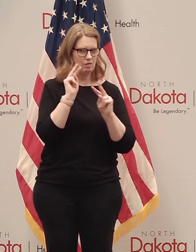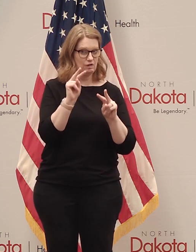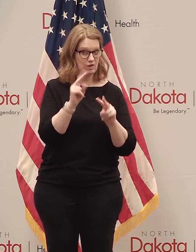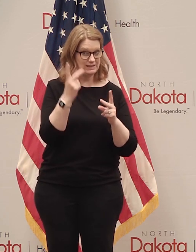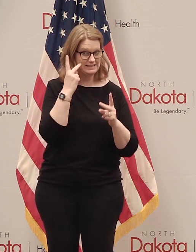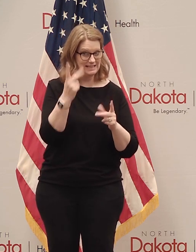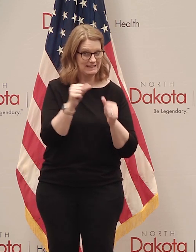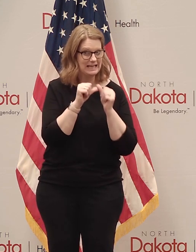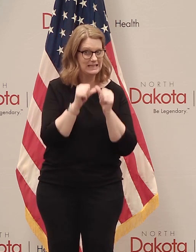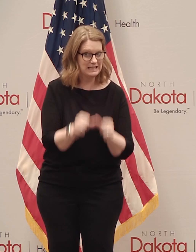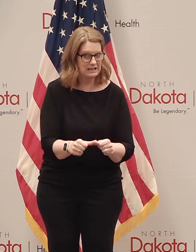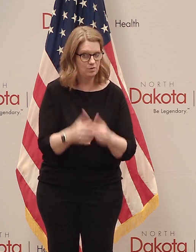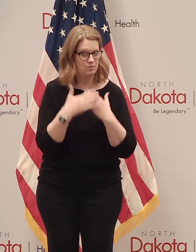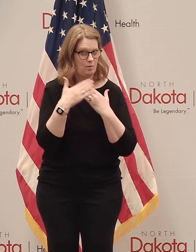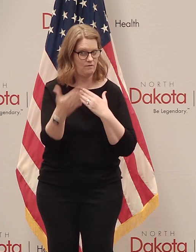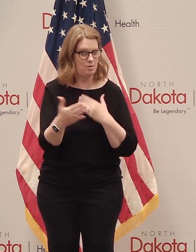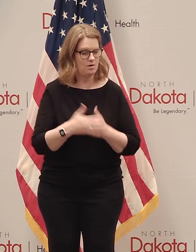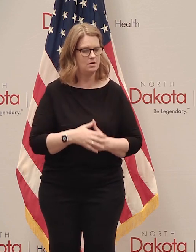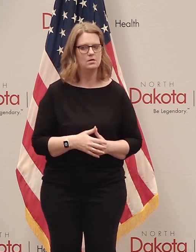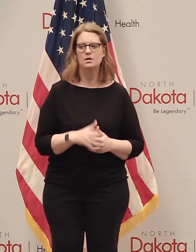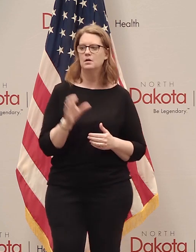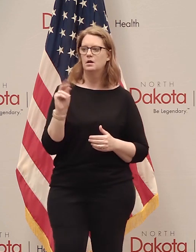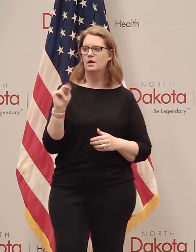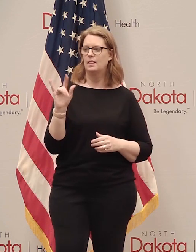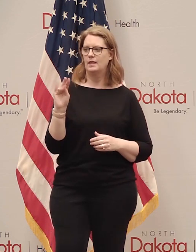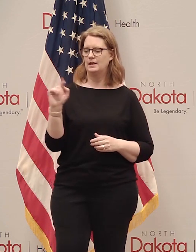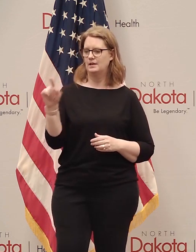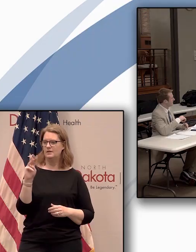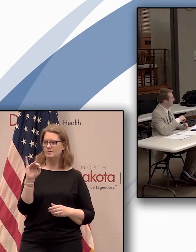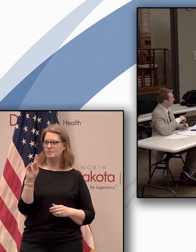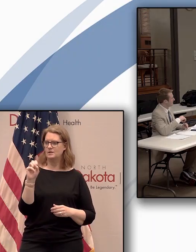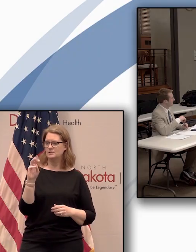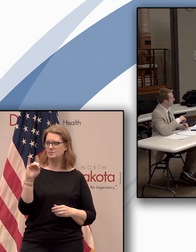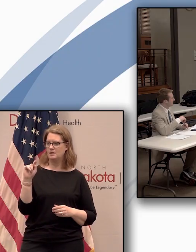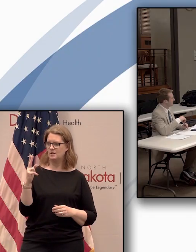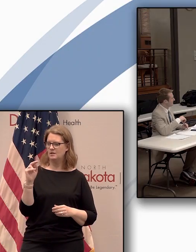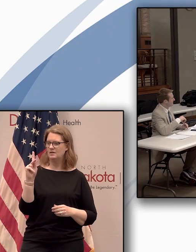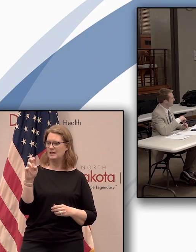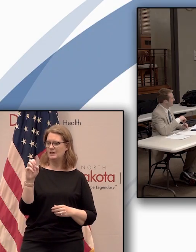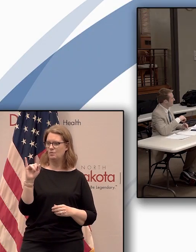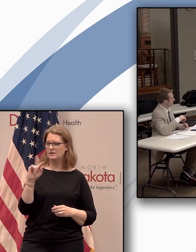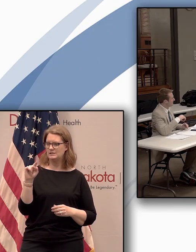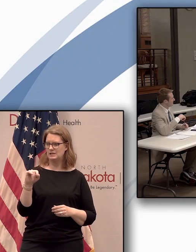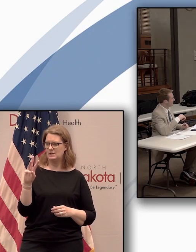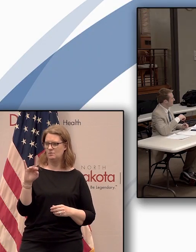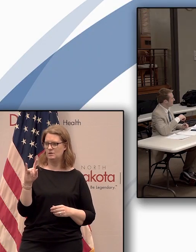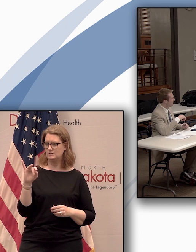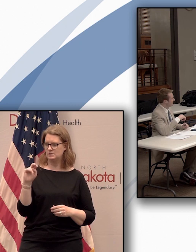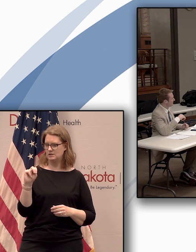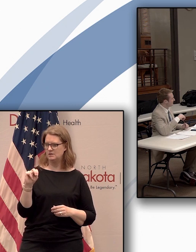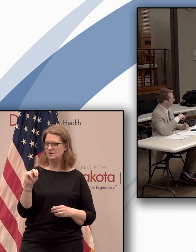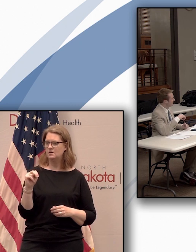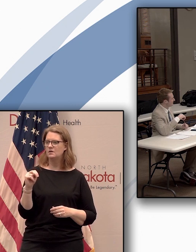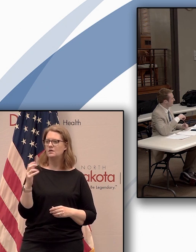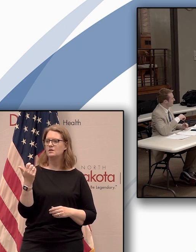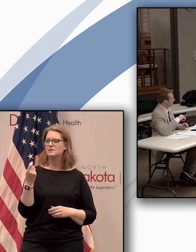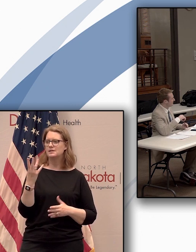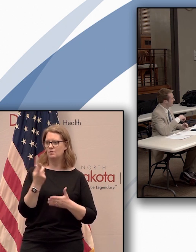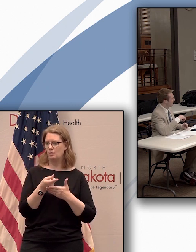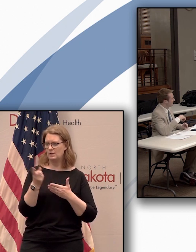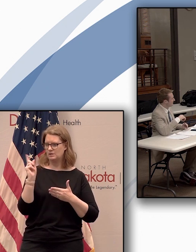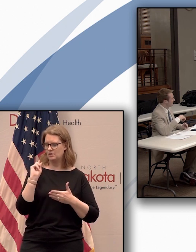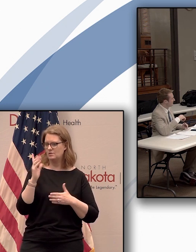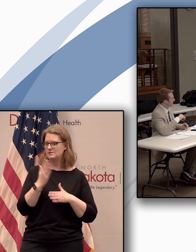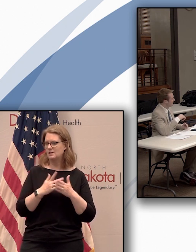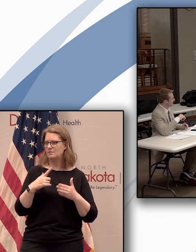continue going forward. Online? Mike Smith, 660 KUYZ in Williston. A few weeks ago, some